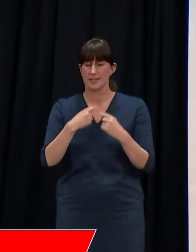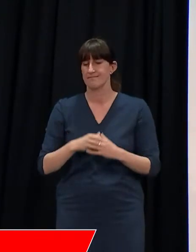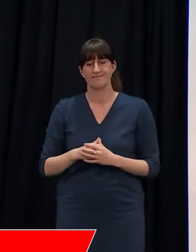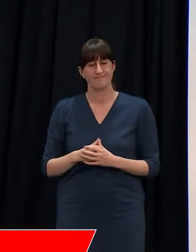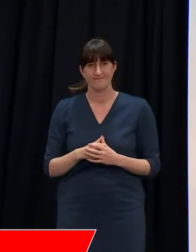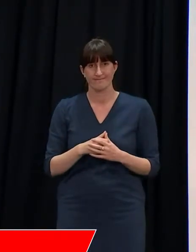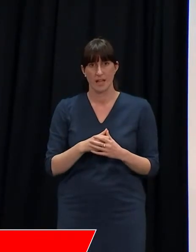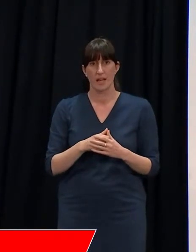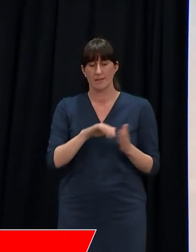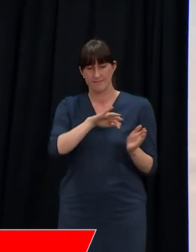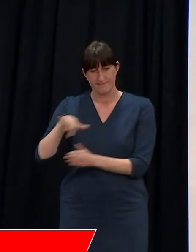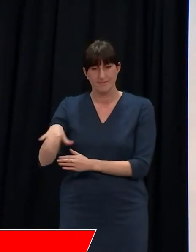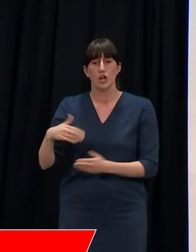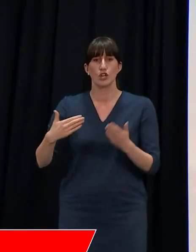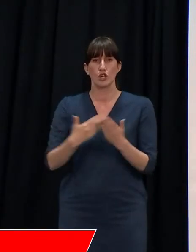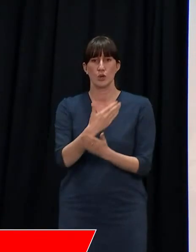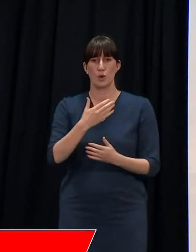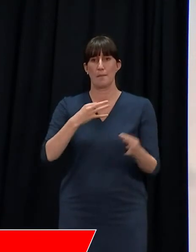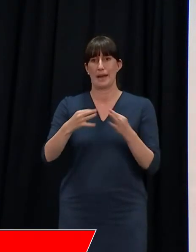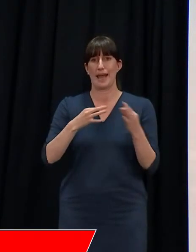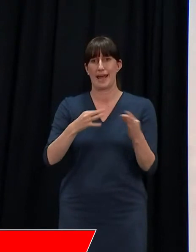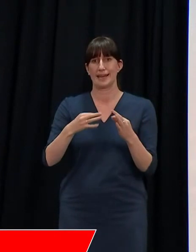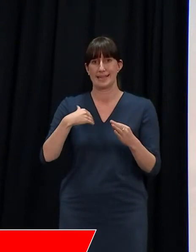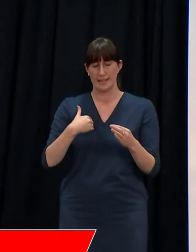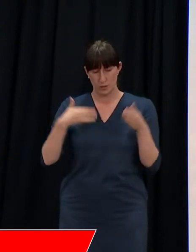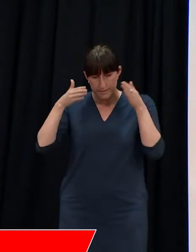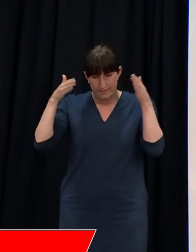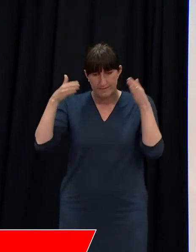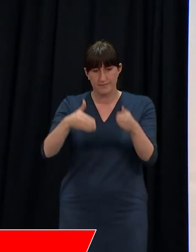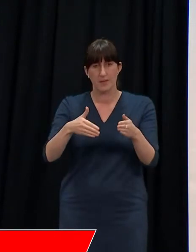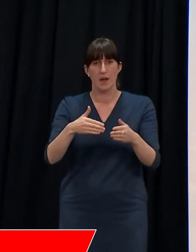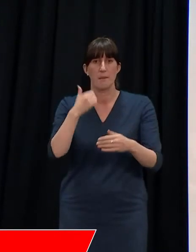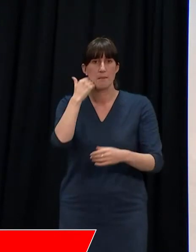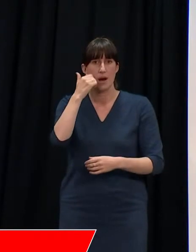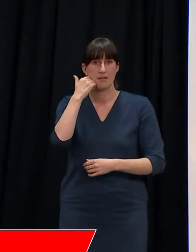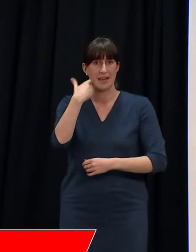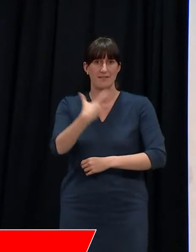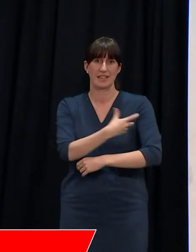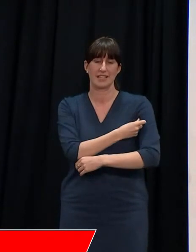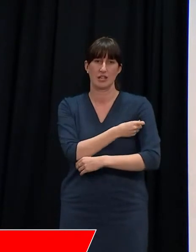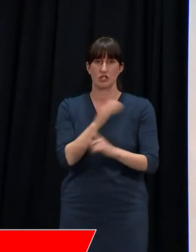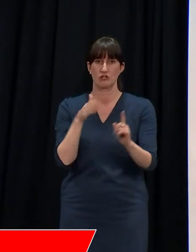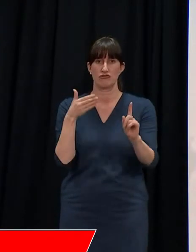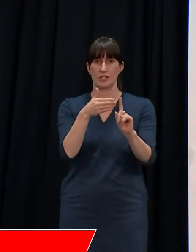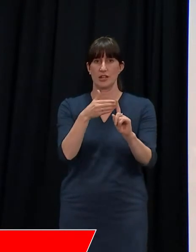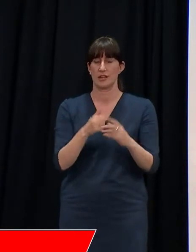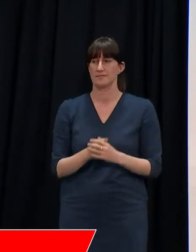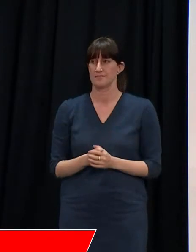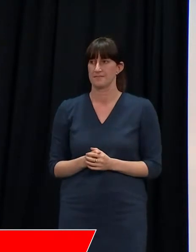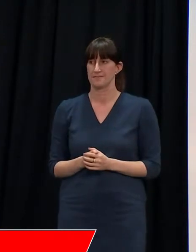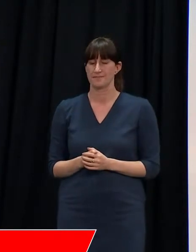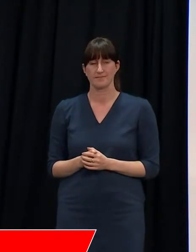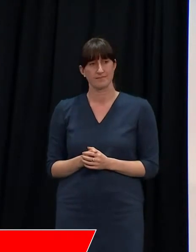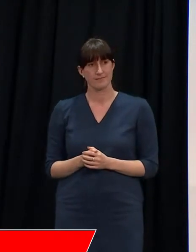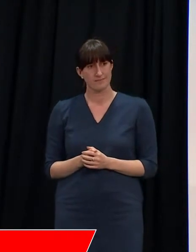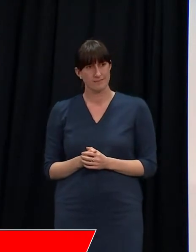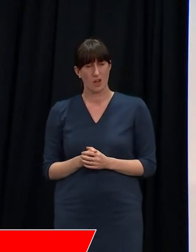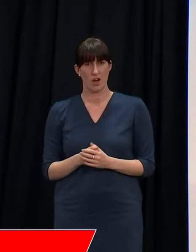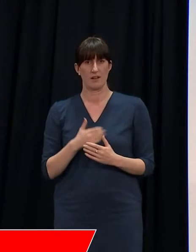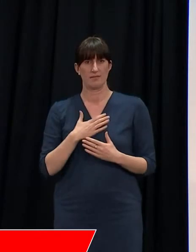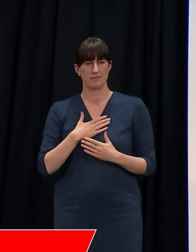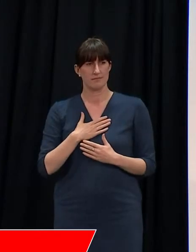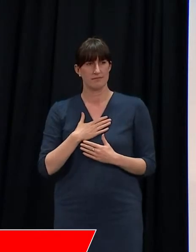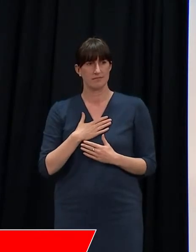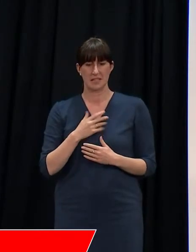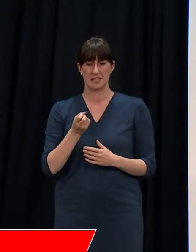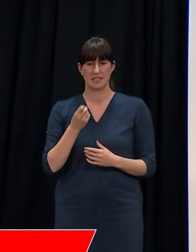board, pull them in and look at redesigning a Māori and Pacific vaccination strategy? Well, look, I'm disappointed if they feel that they